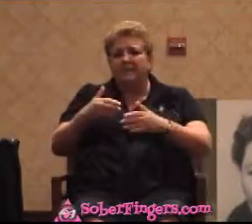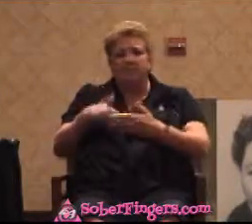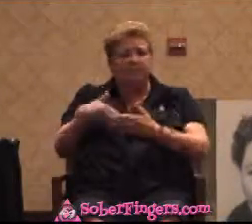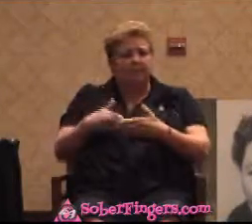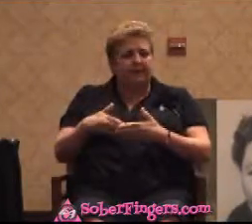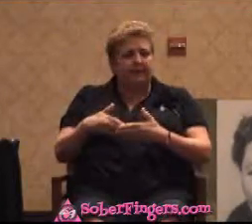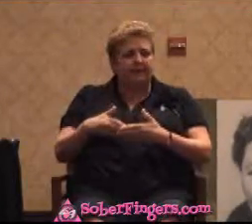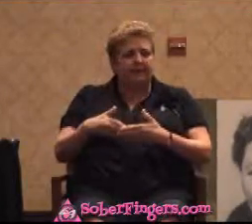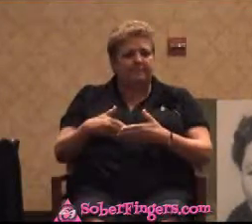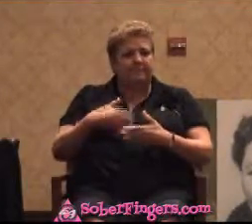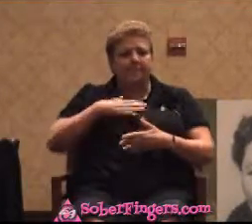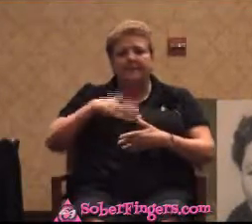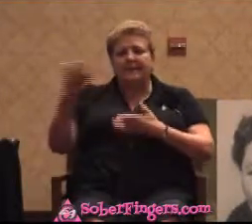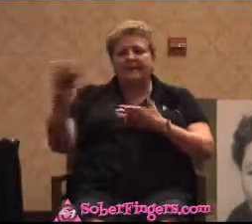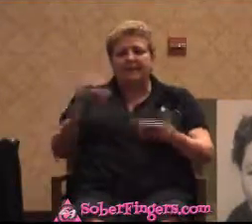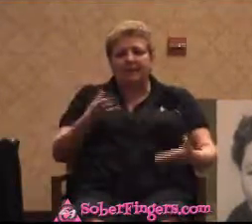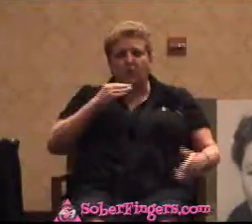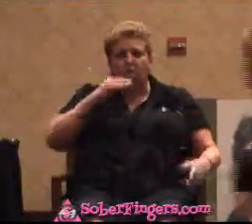Please bring her home.